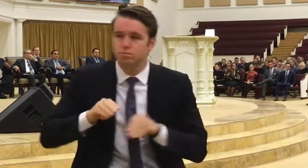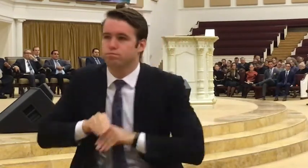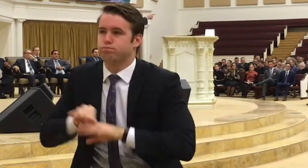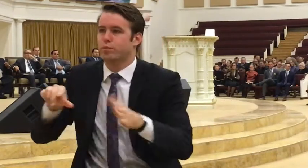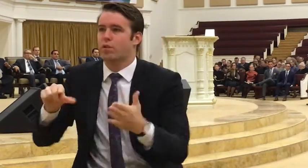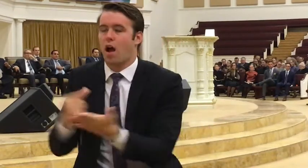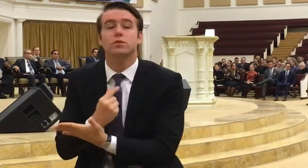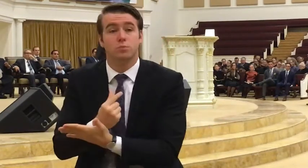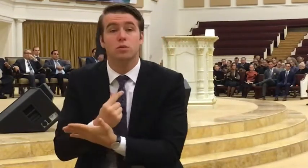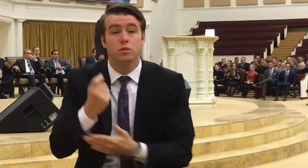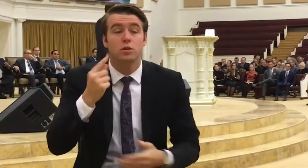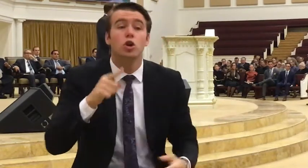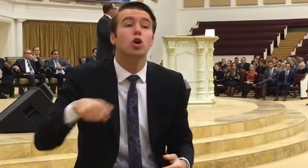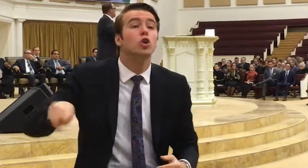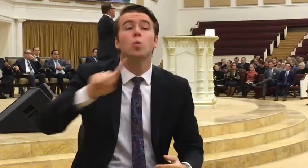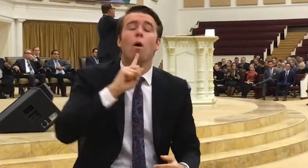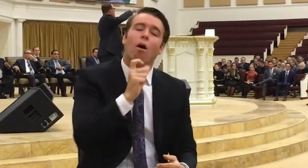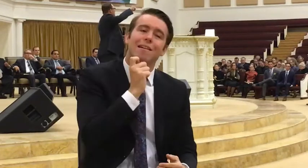You are